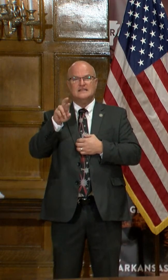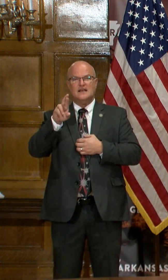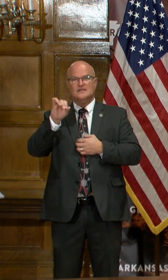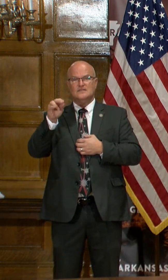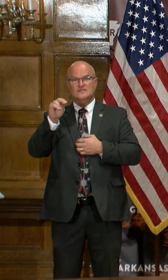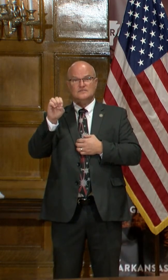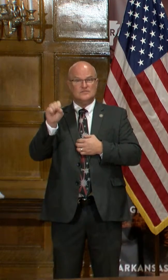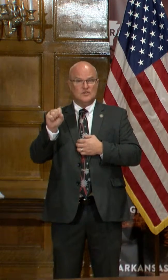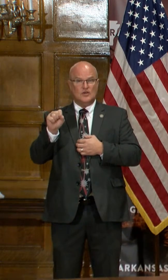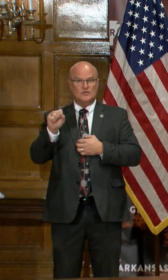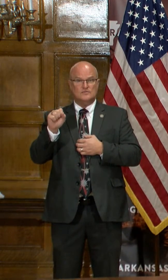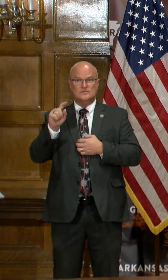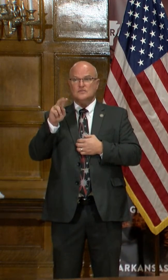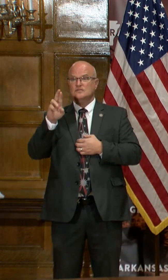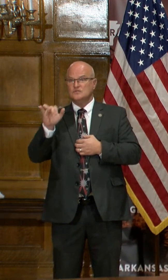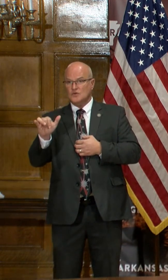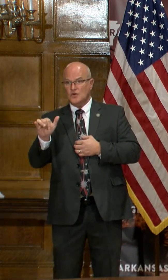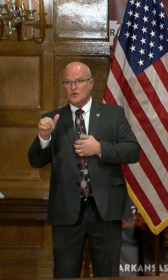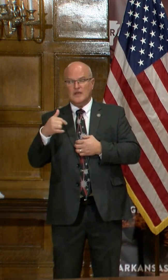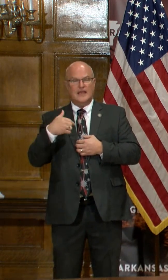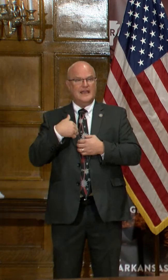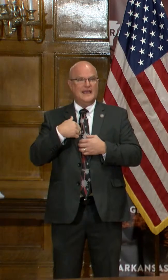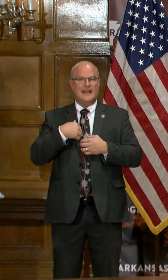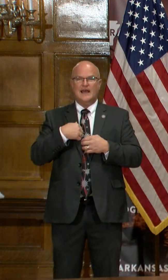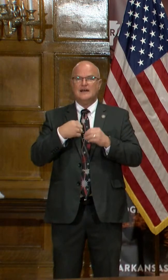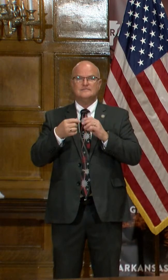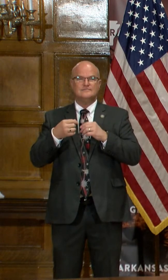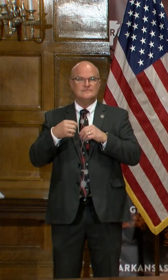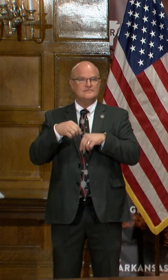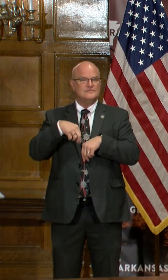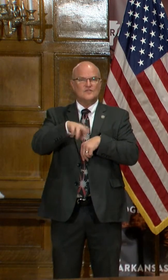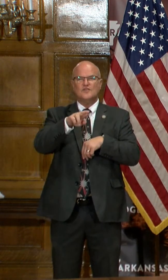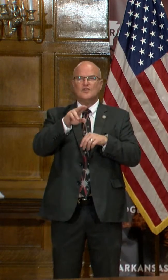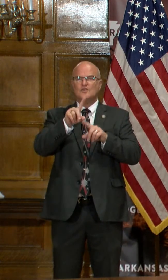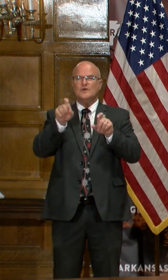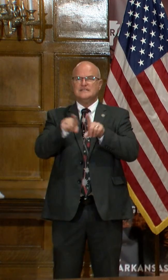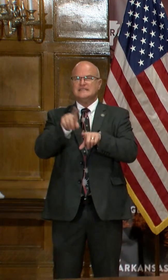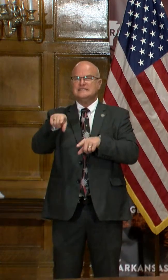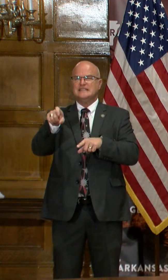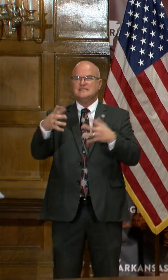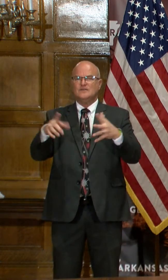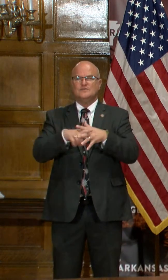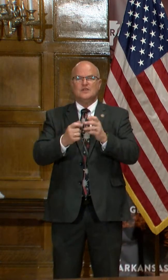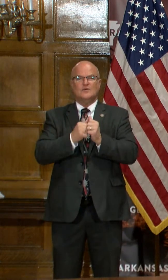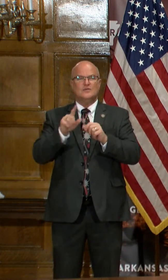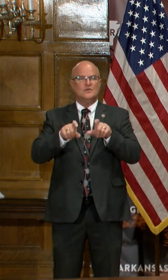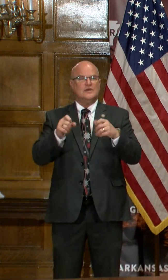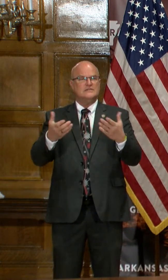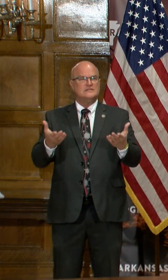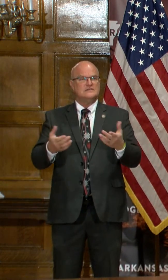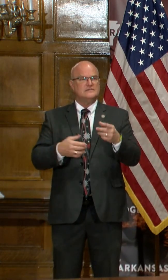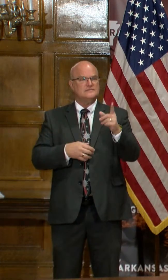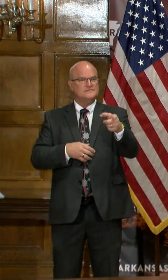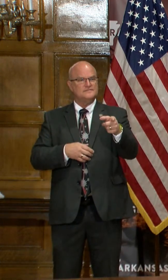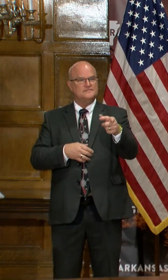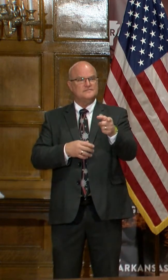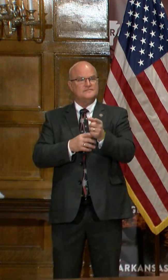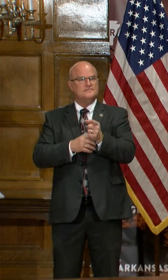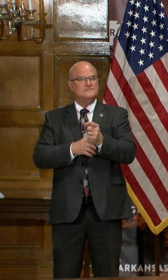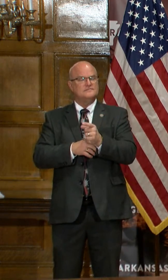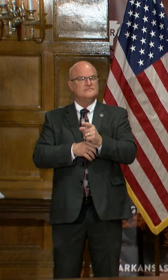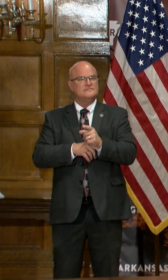and Troy, and I'll defer questions to them as needed. But with that, we'll start with the questions.